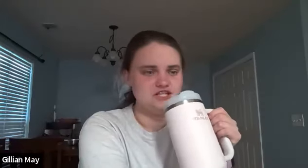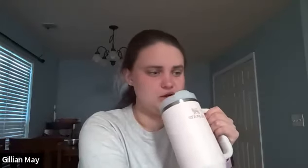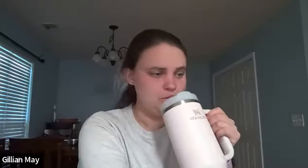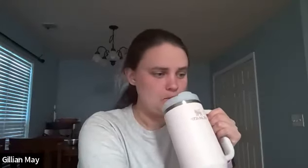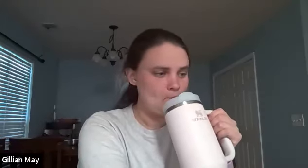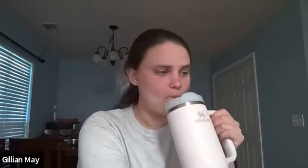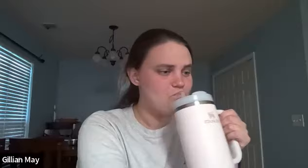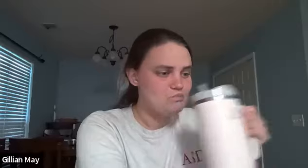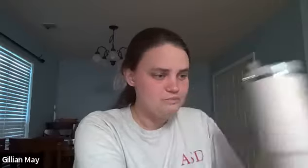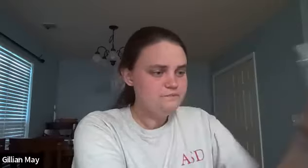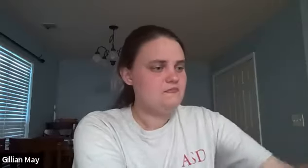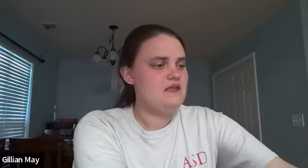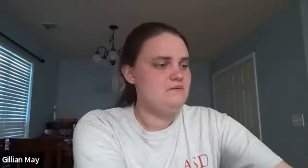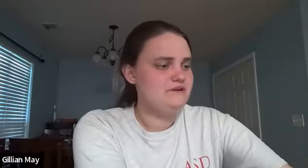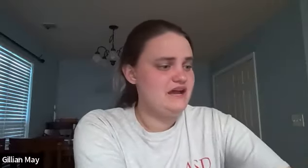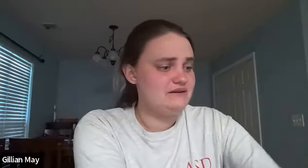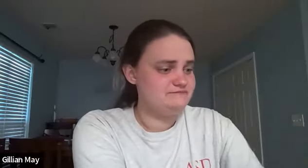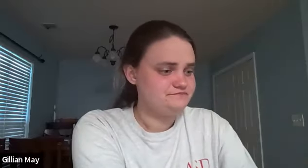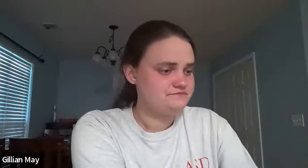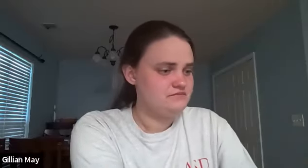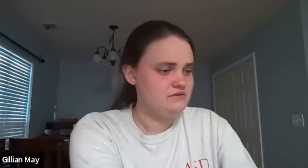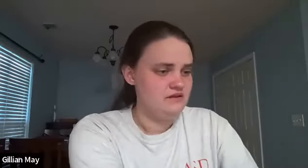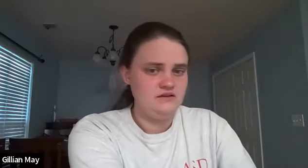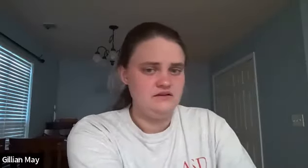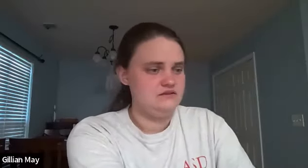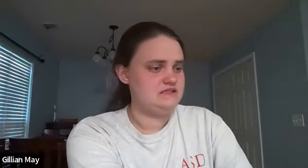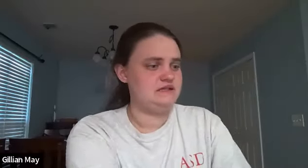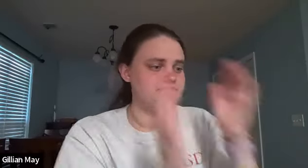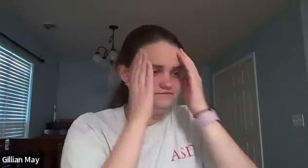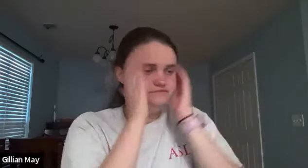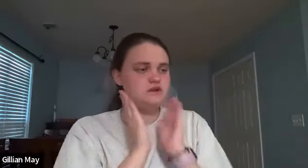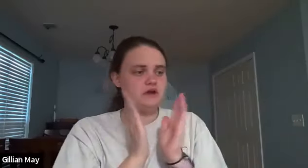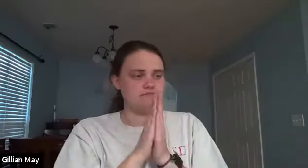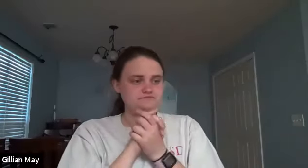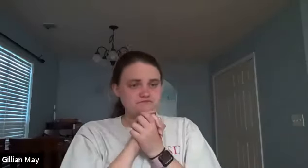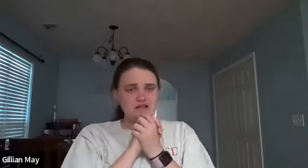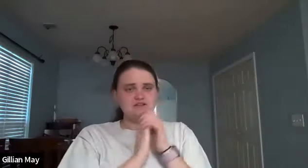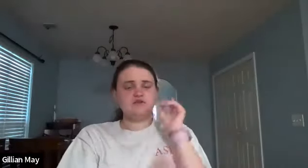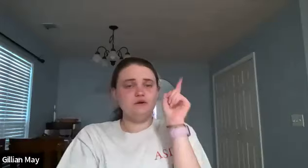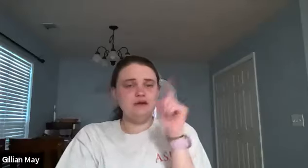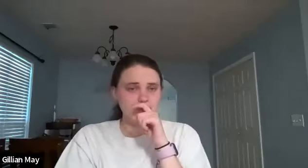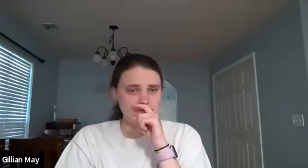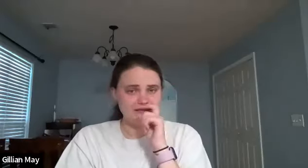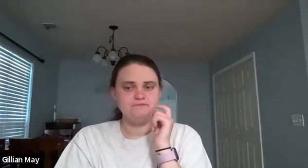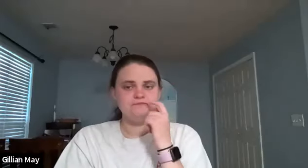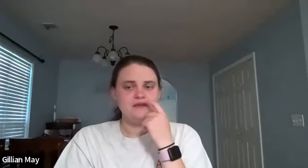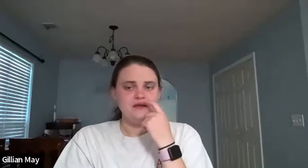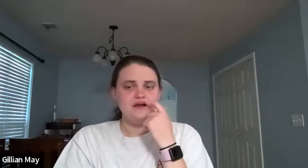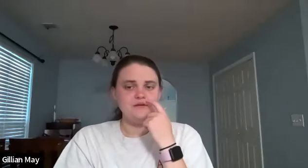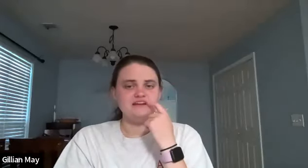conversation. But yeah, let's see. Okay. So I know we have 1 minute. I'm